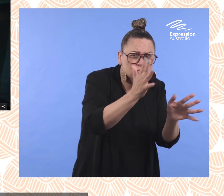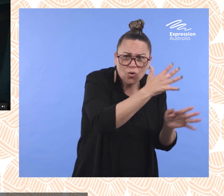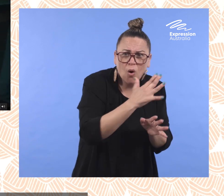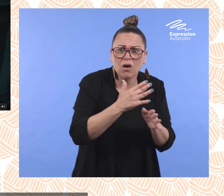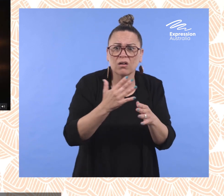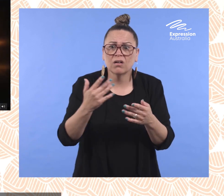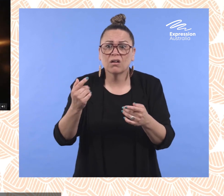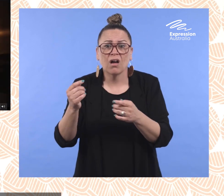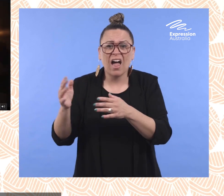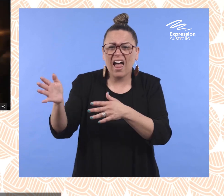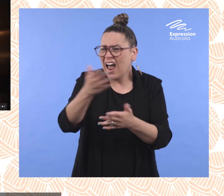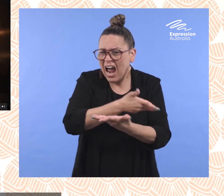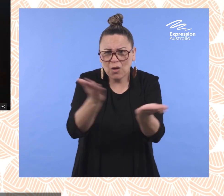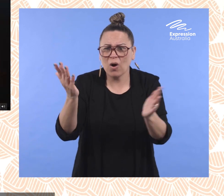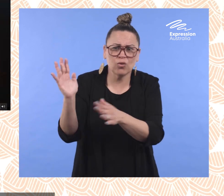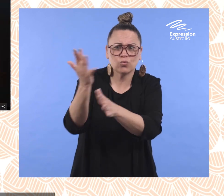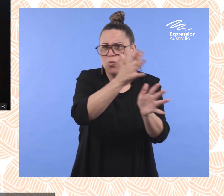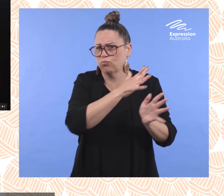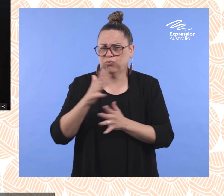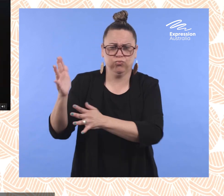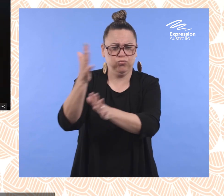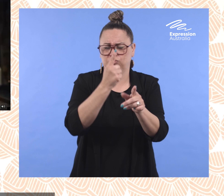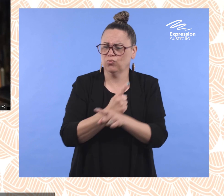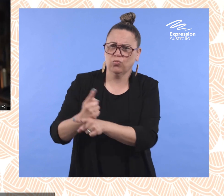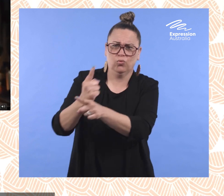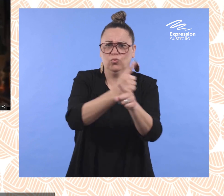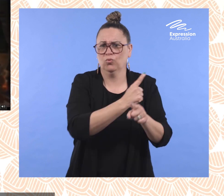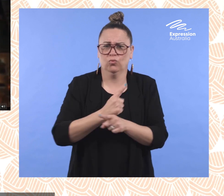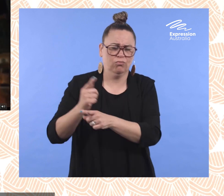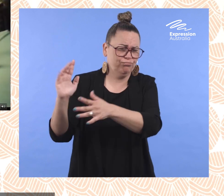field. Everybody made a song and dance about it.